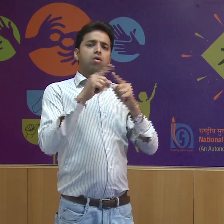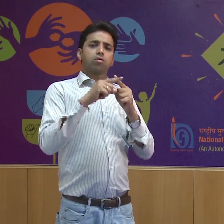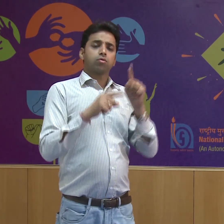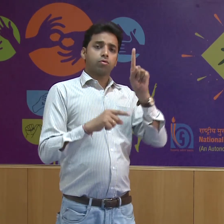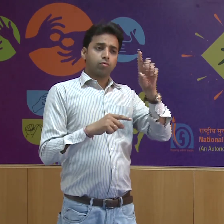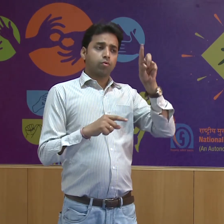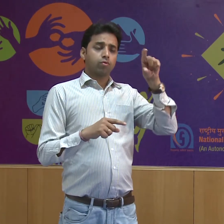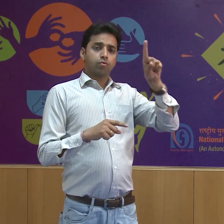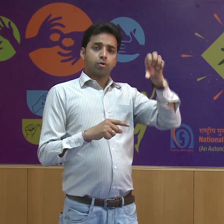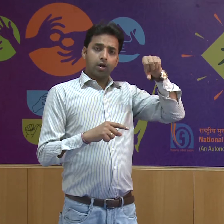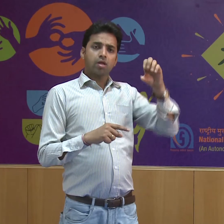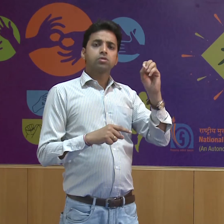1904.